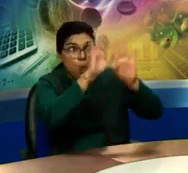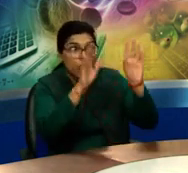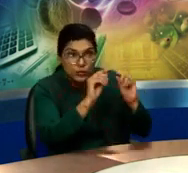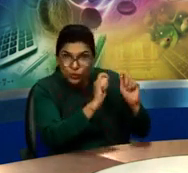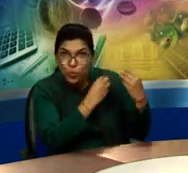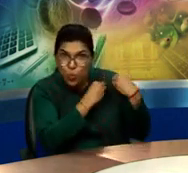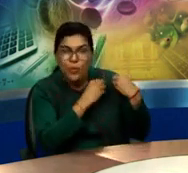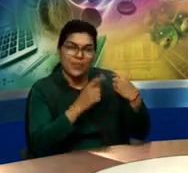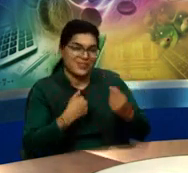respectable manner.